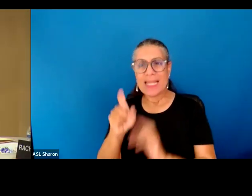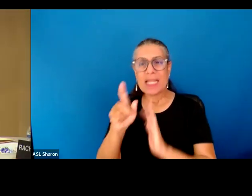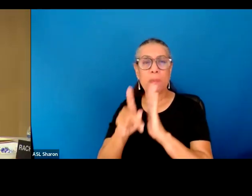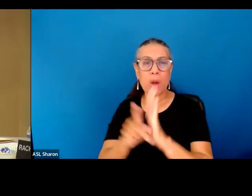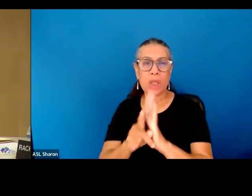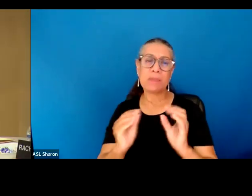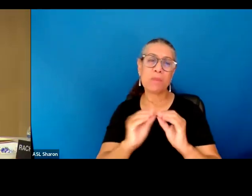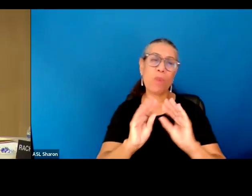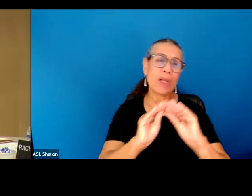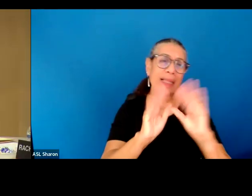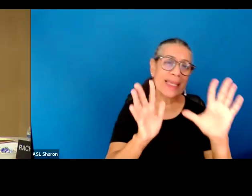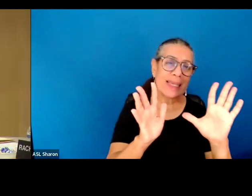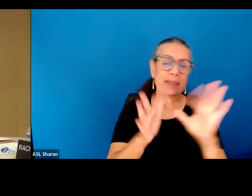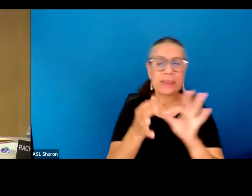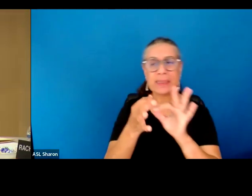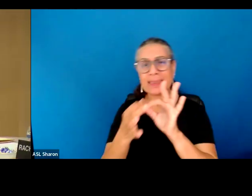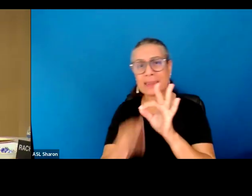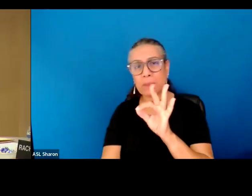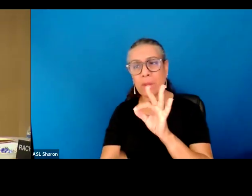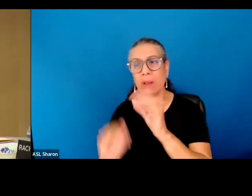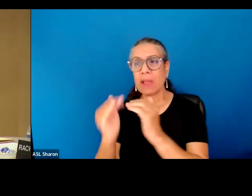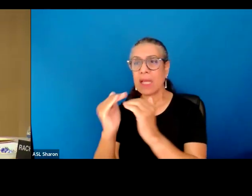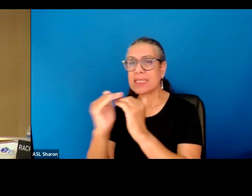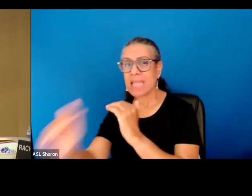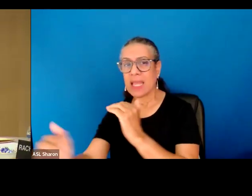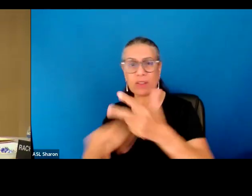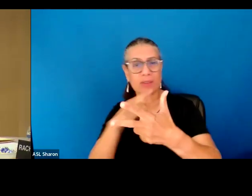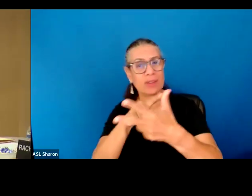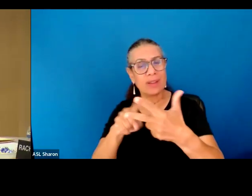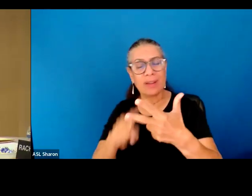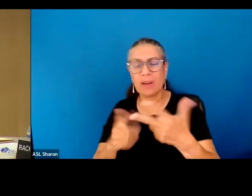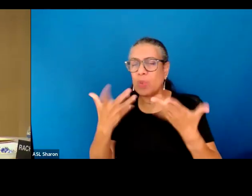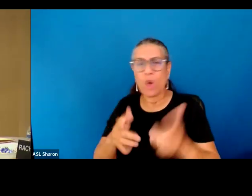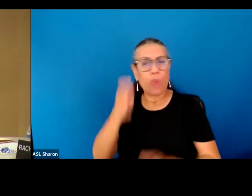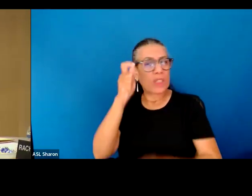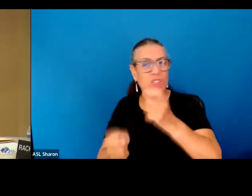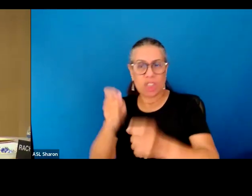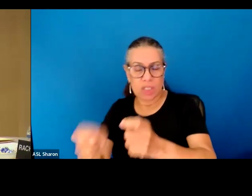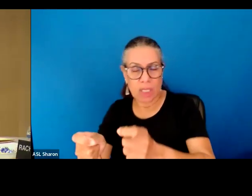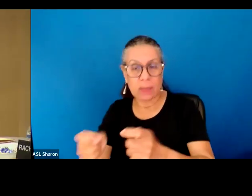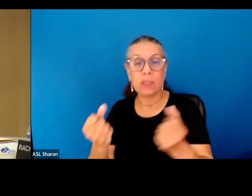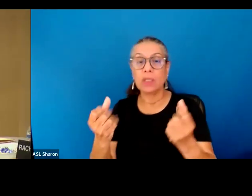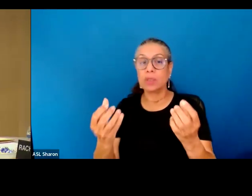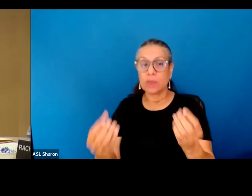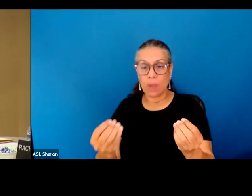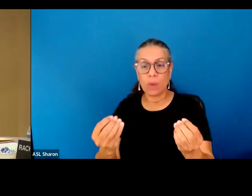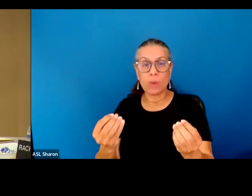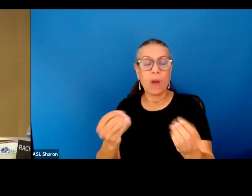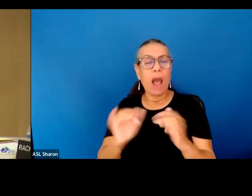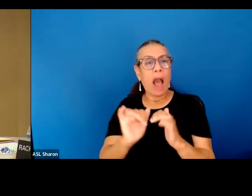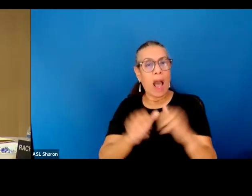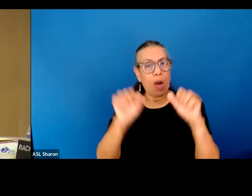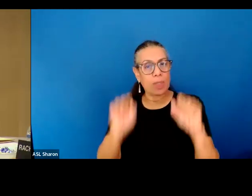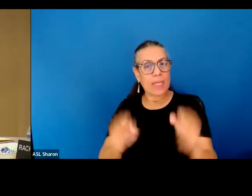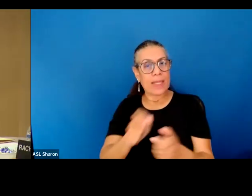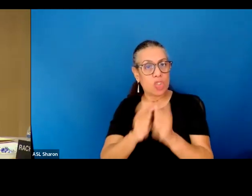be clear, simple, and stable. As we discuss the variables the district has put forth, how might potential